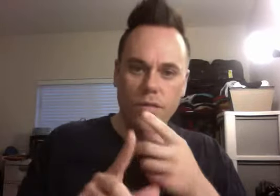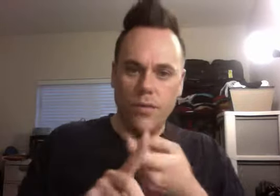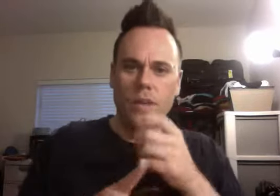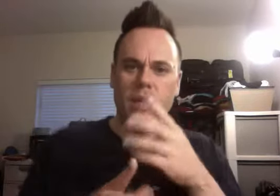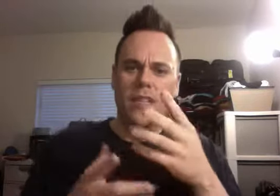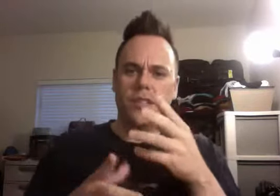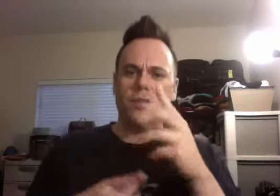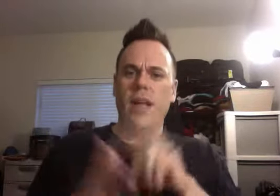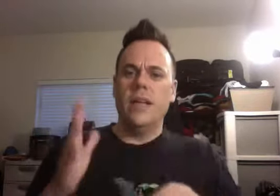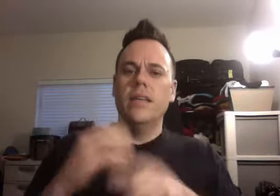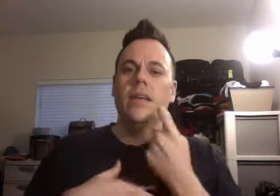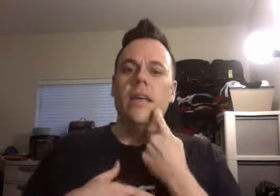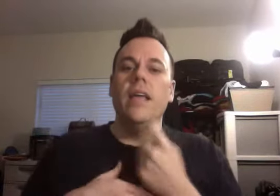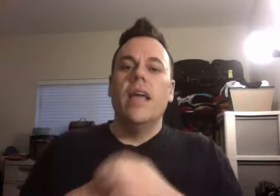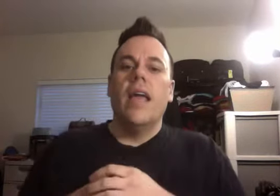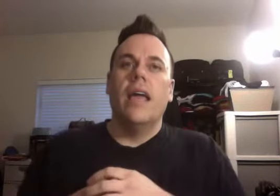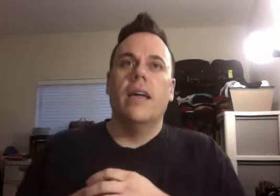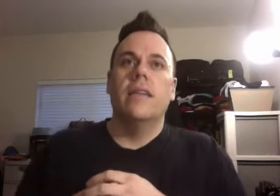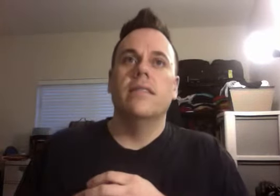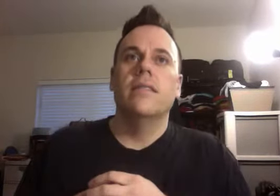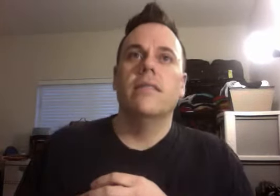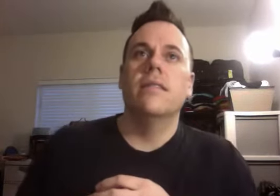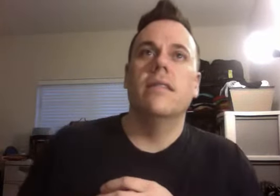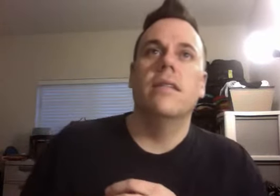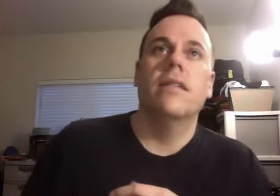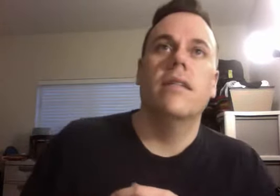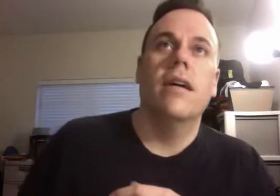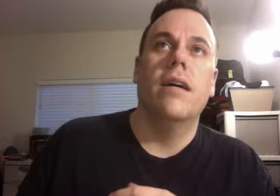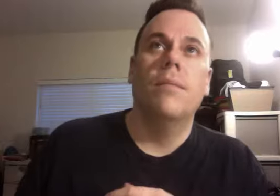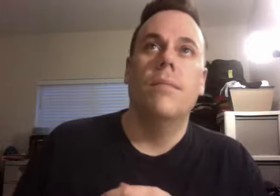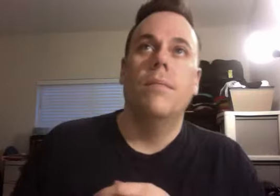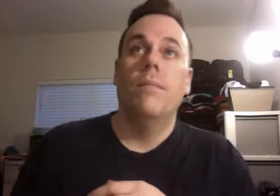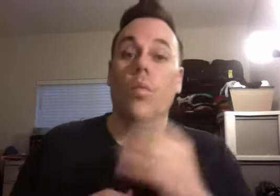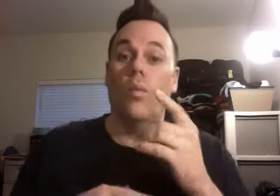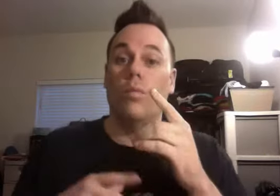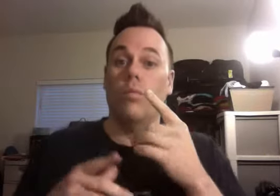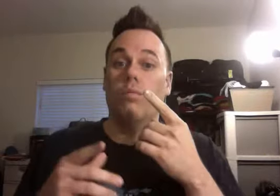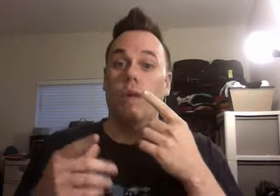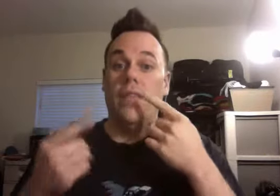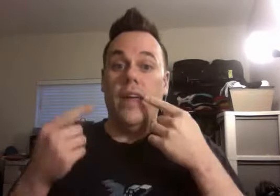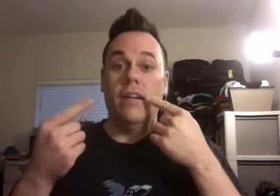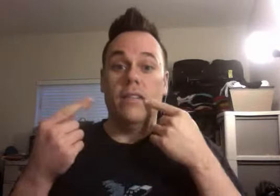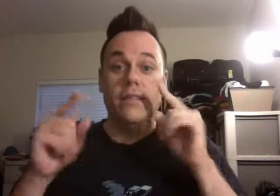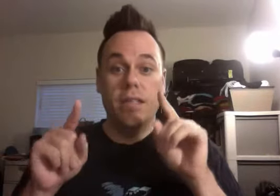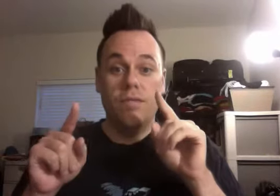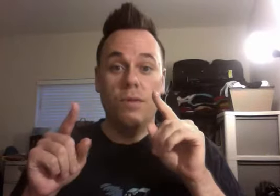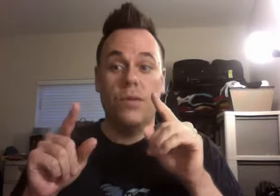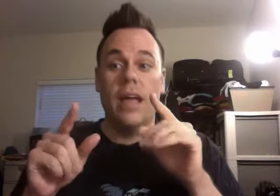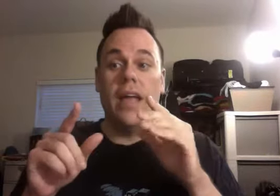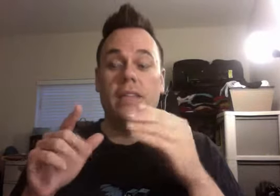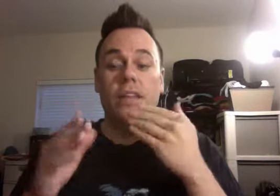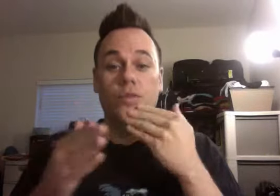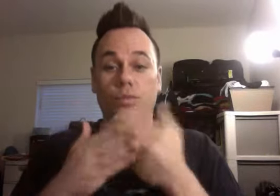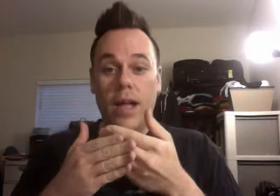from what they just read. And um, when they are successful and they do